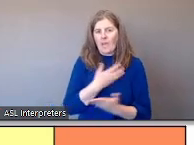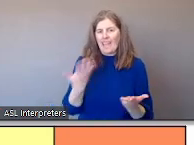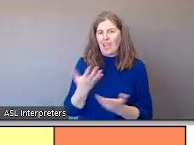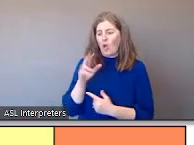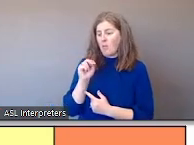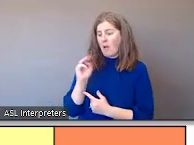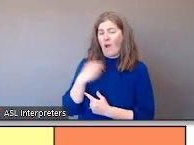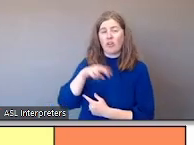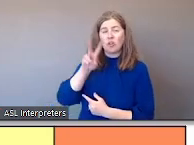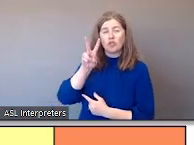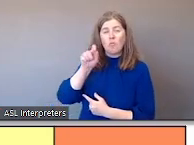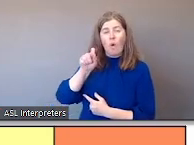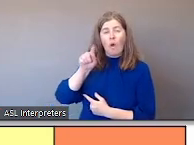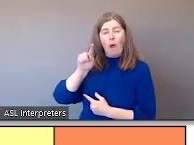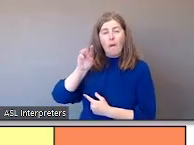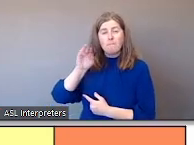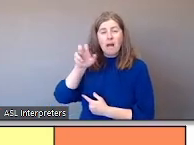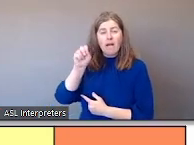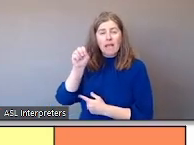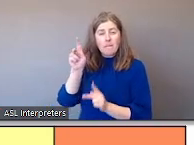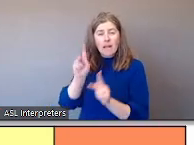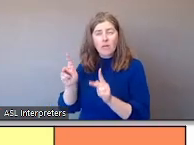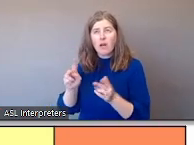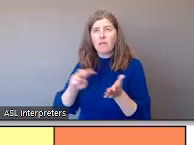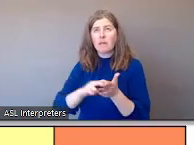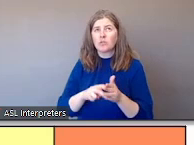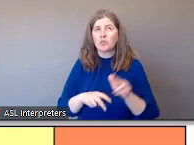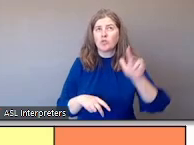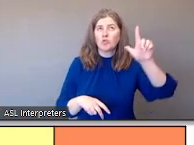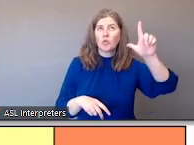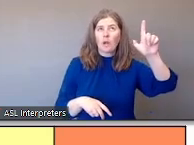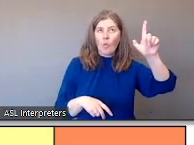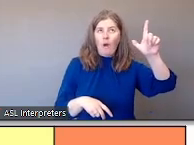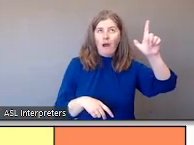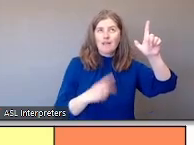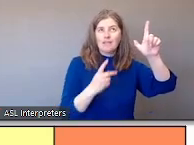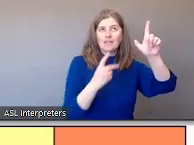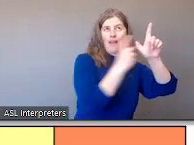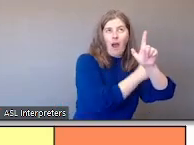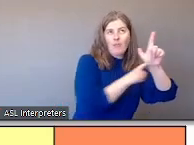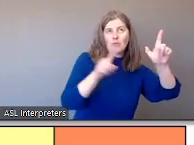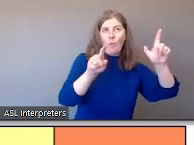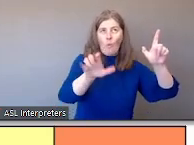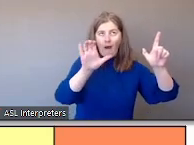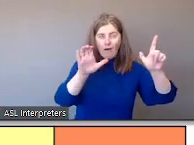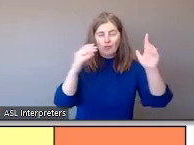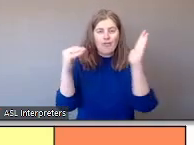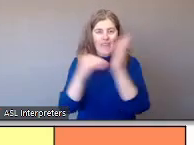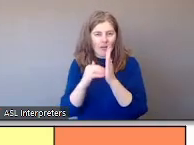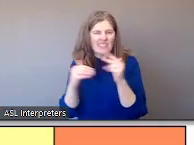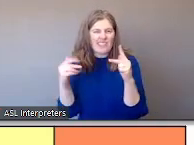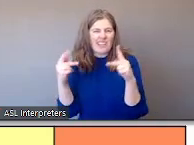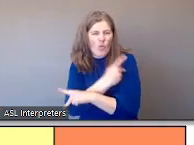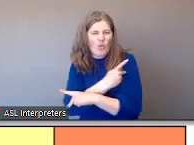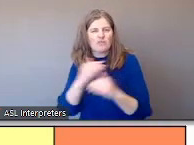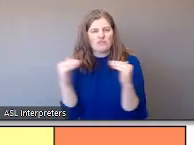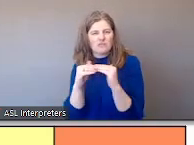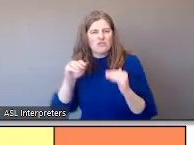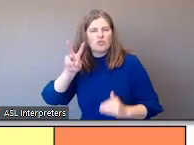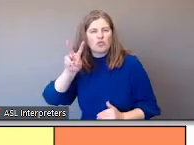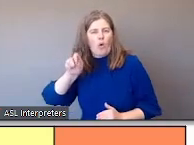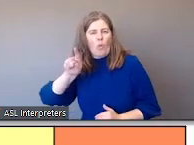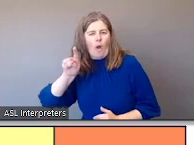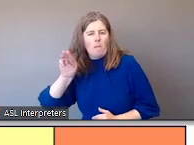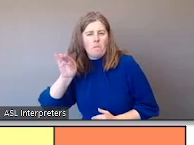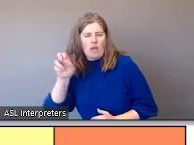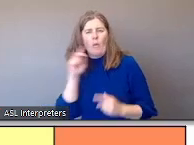which is 21 100,000s, right? 21 times 100,000 is 2.1 million. So we worked out the math for